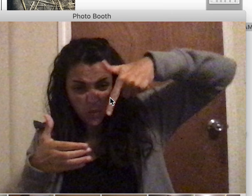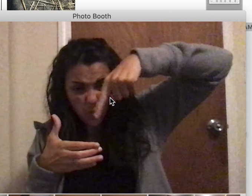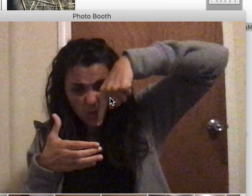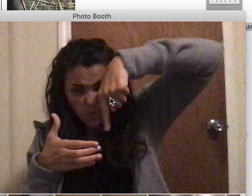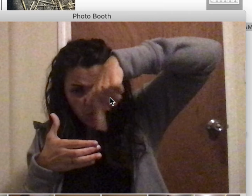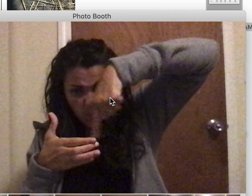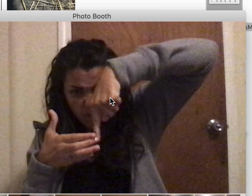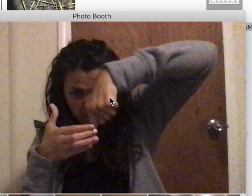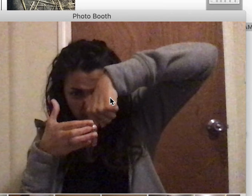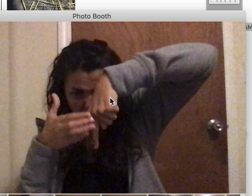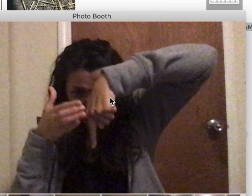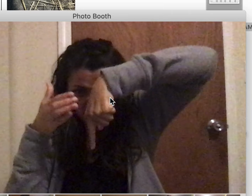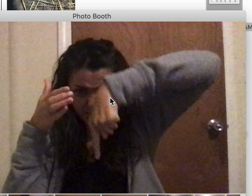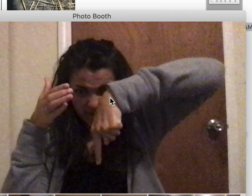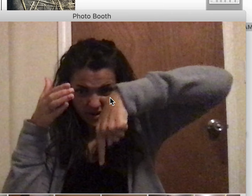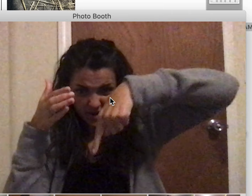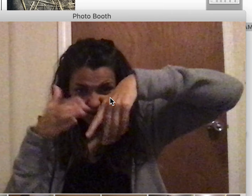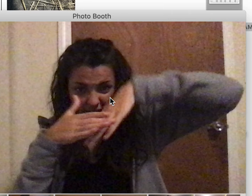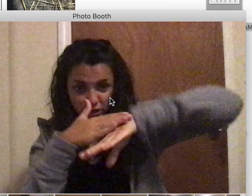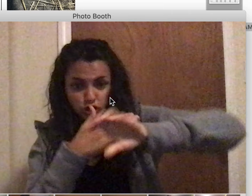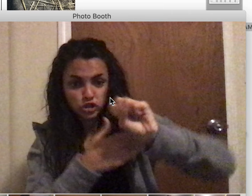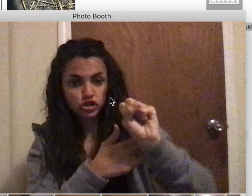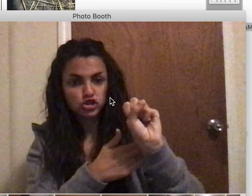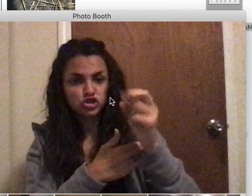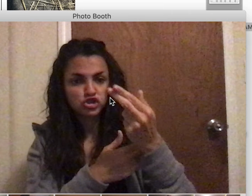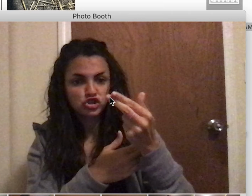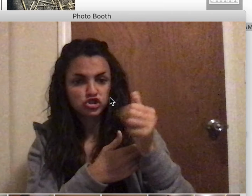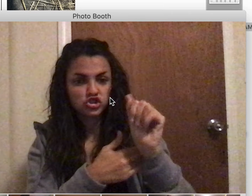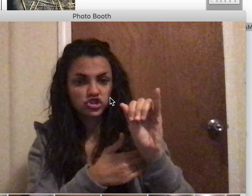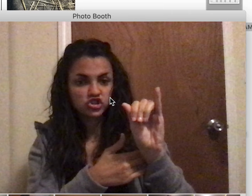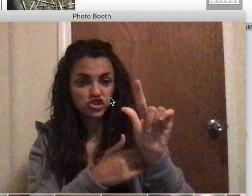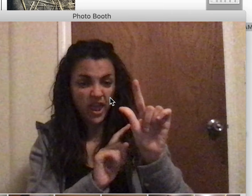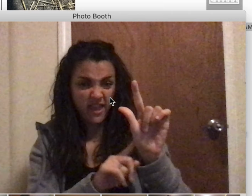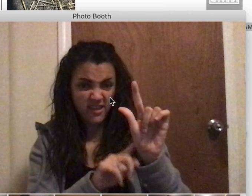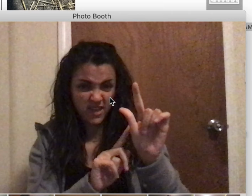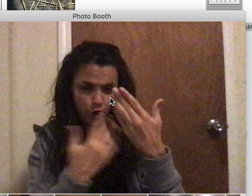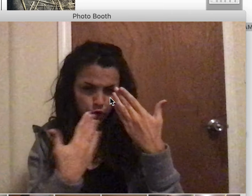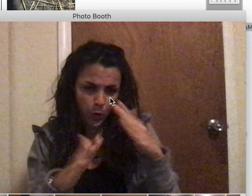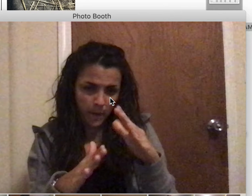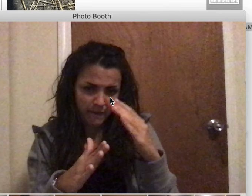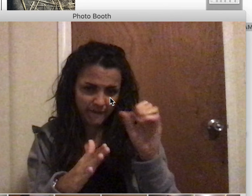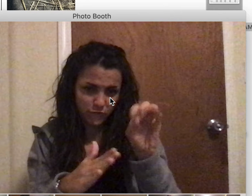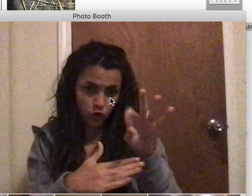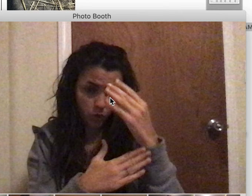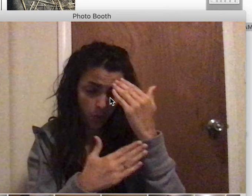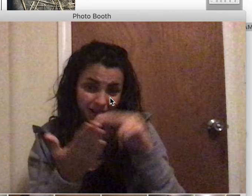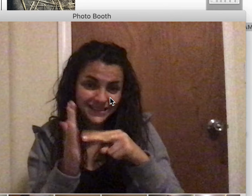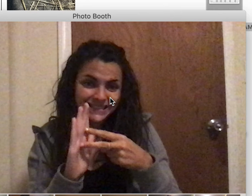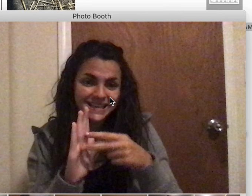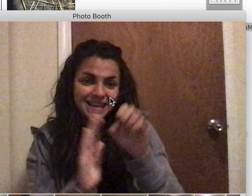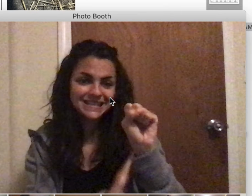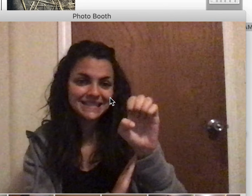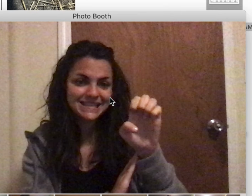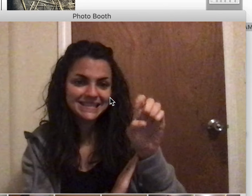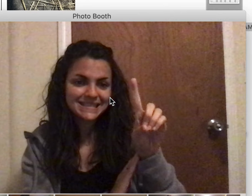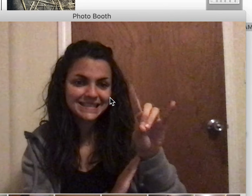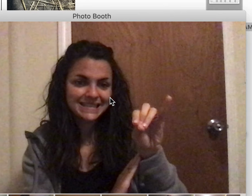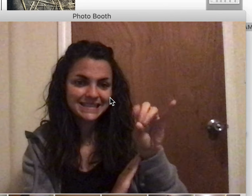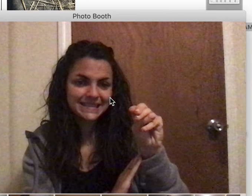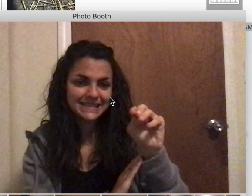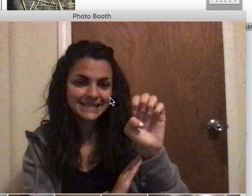I don't know if you're familiar with earth science, if you took it in the past, shale is a sedimentary rock. Now, sedimentary rocks